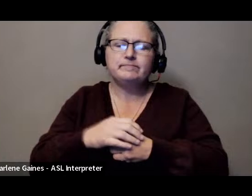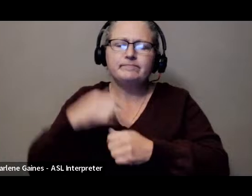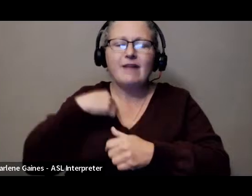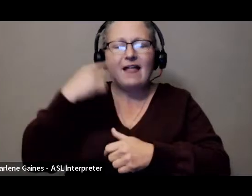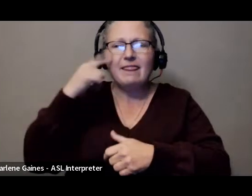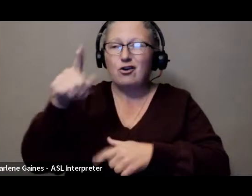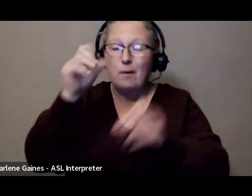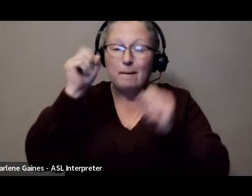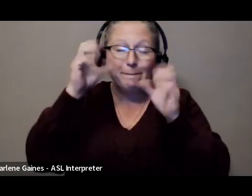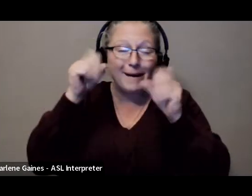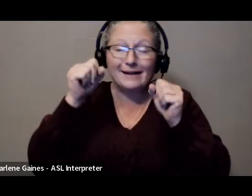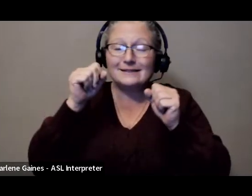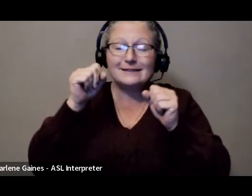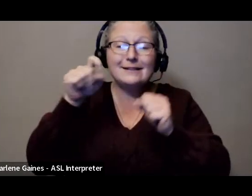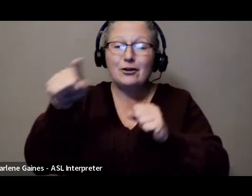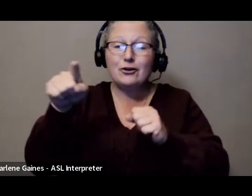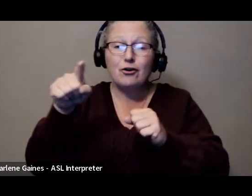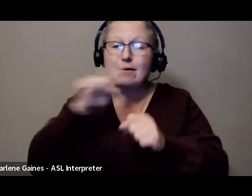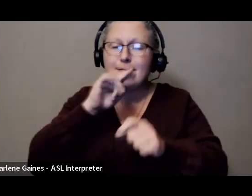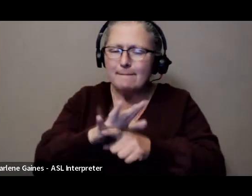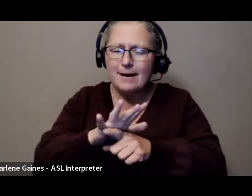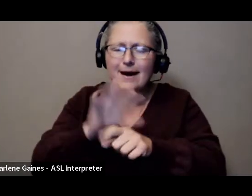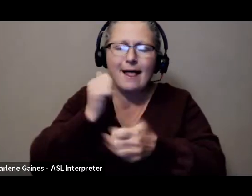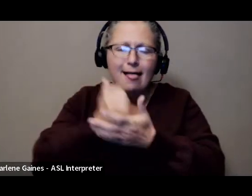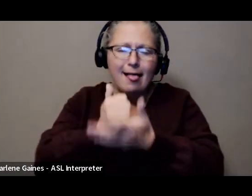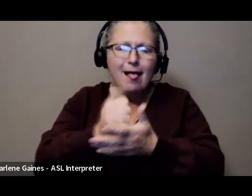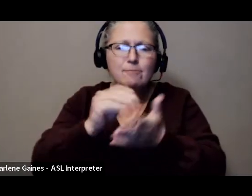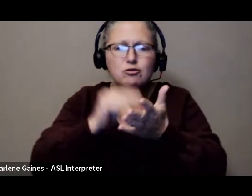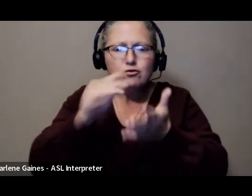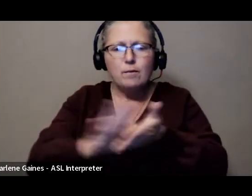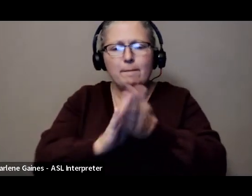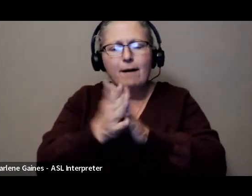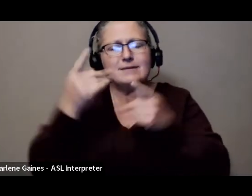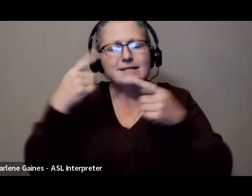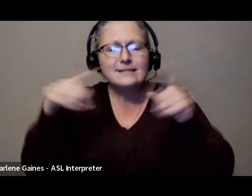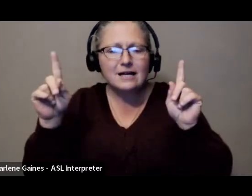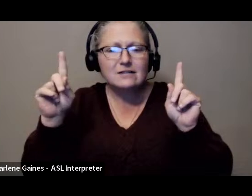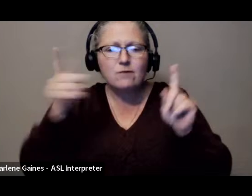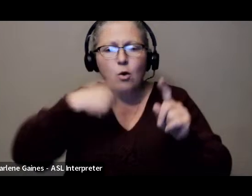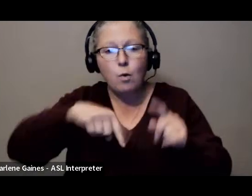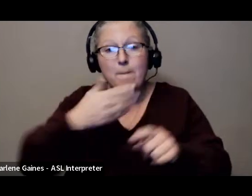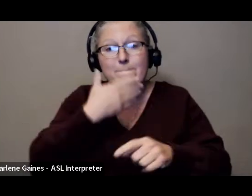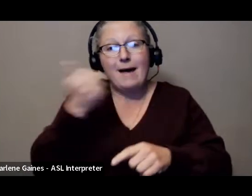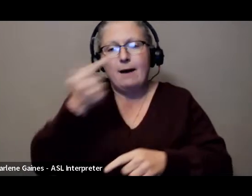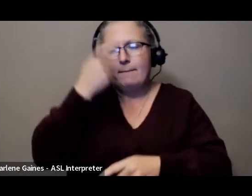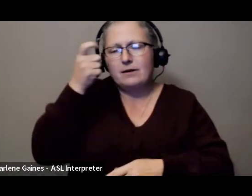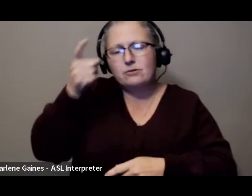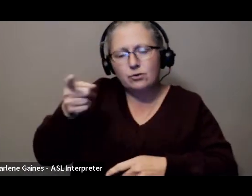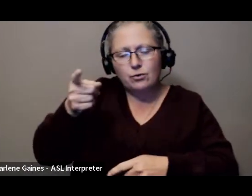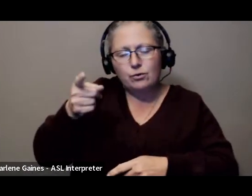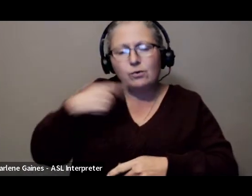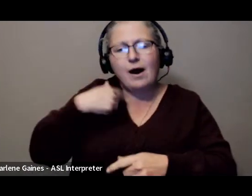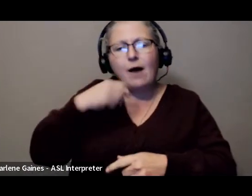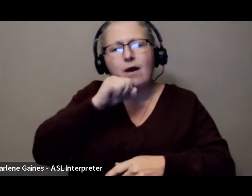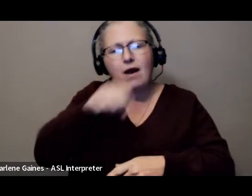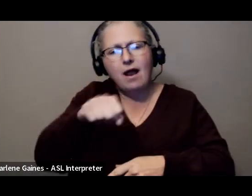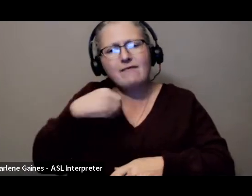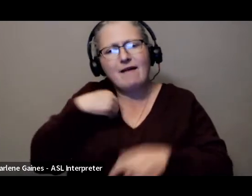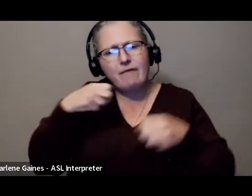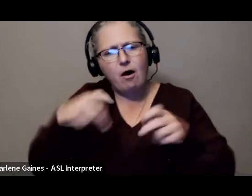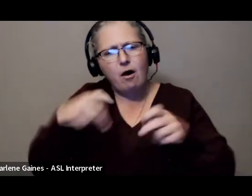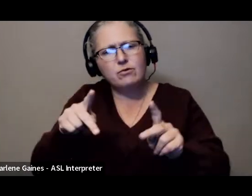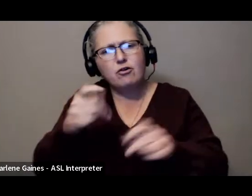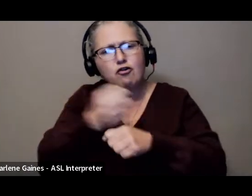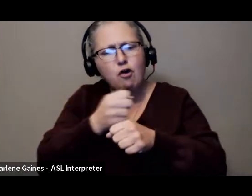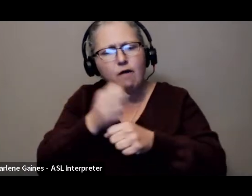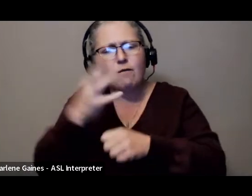think you're amazing and you're committed to helping students be successful. We are better because of you. I would love to have the opportunity to have